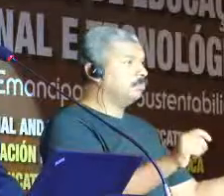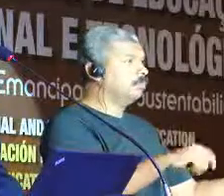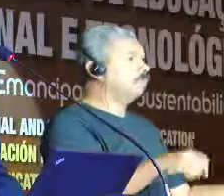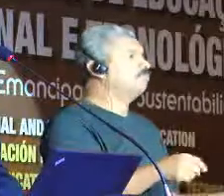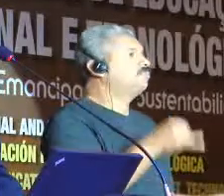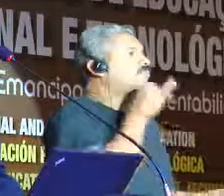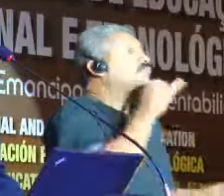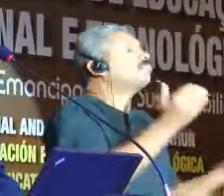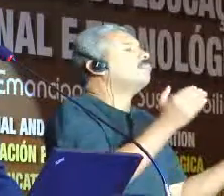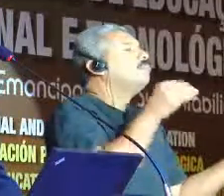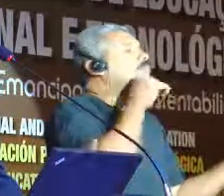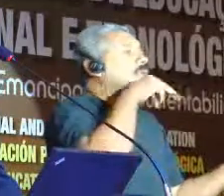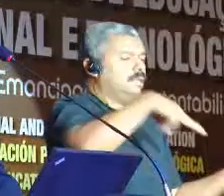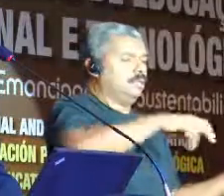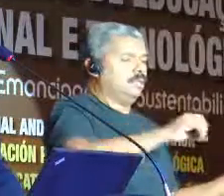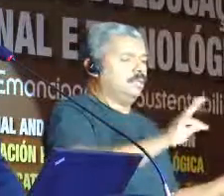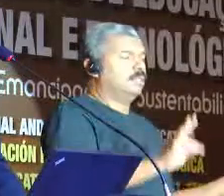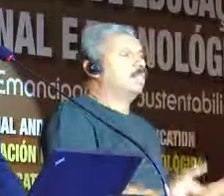clients.